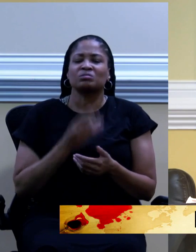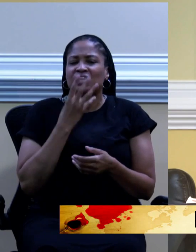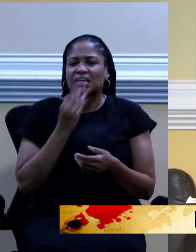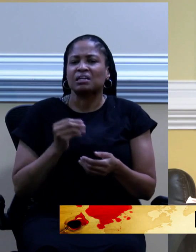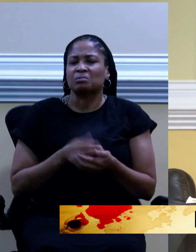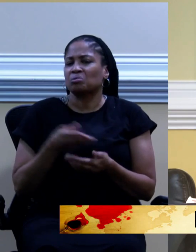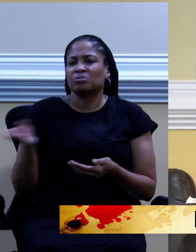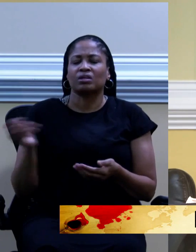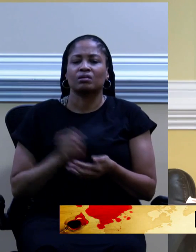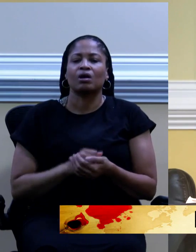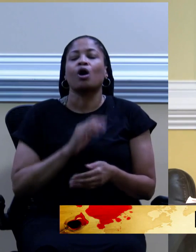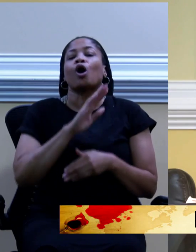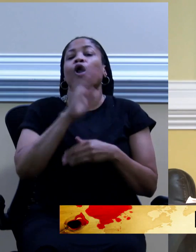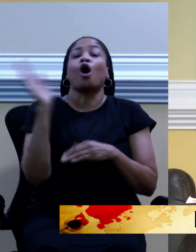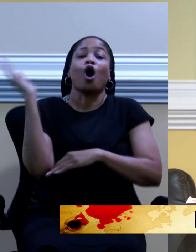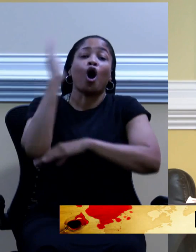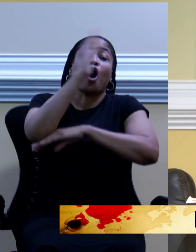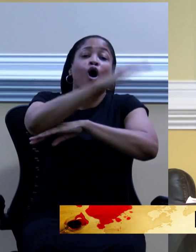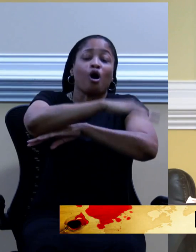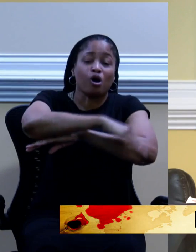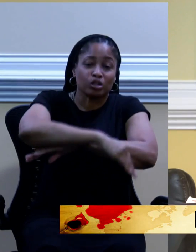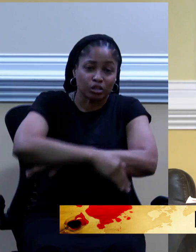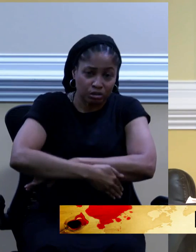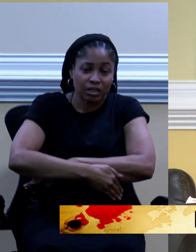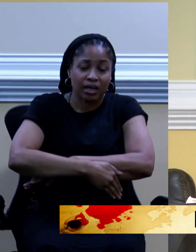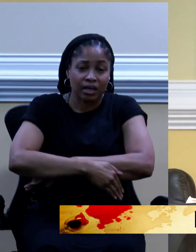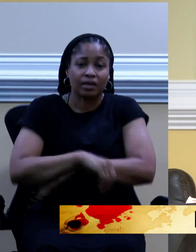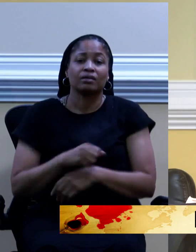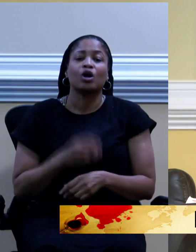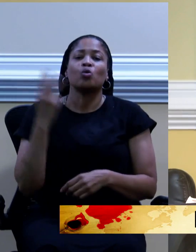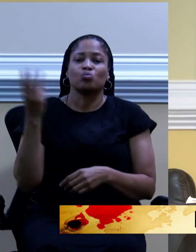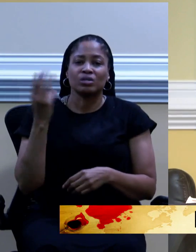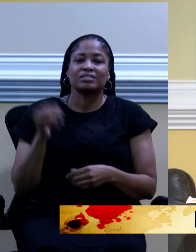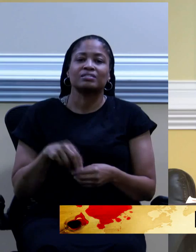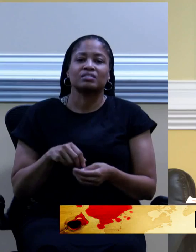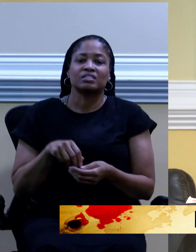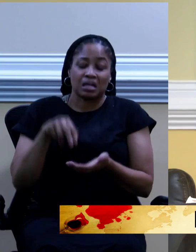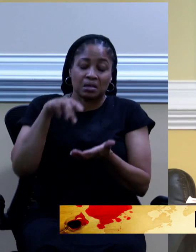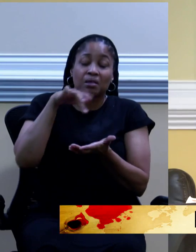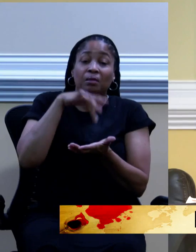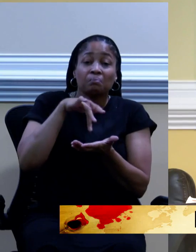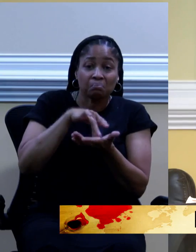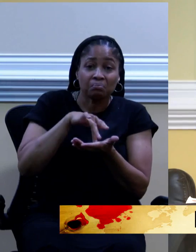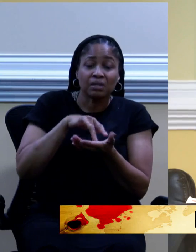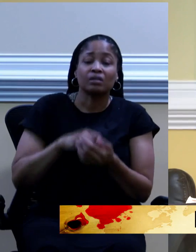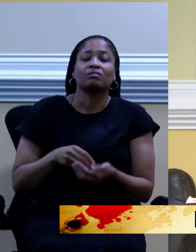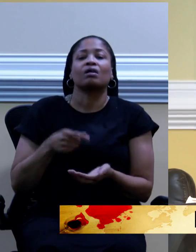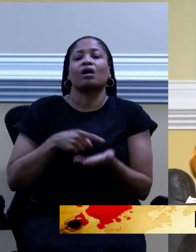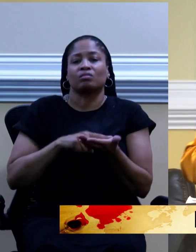All day long, Wednesday's the middle of the week, right? So we know then,